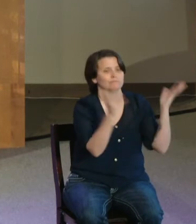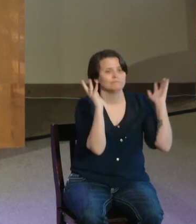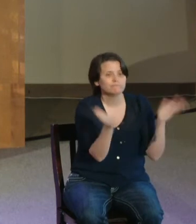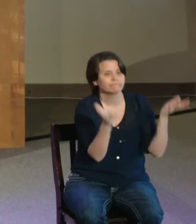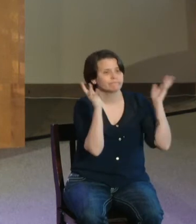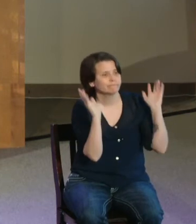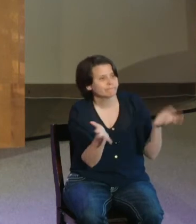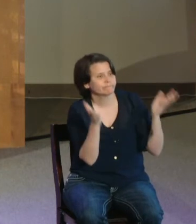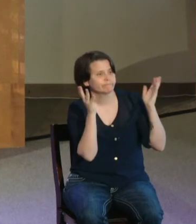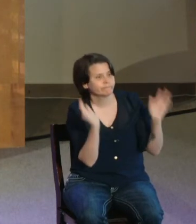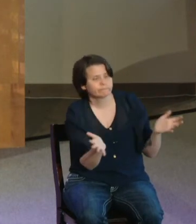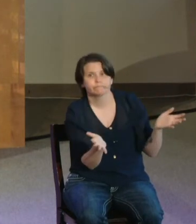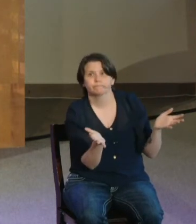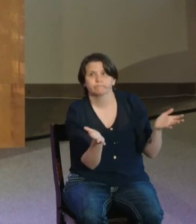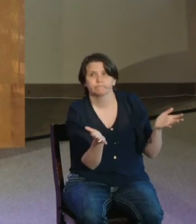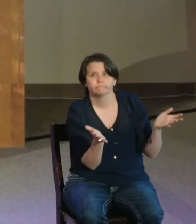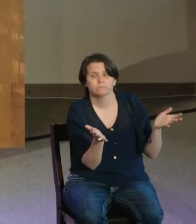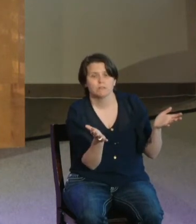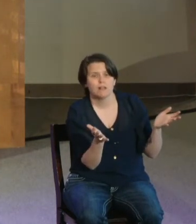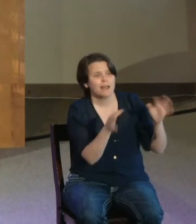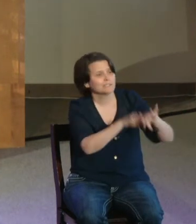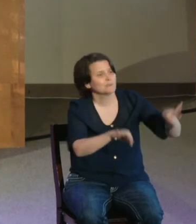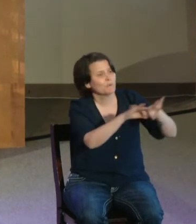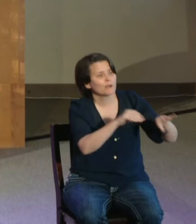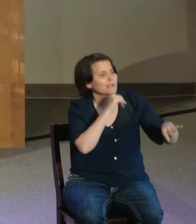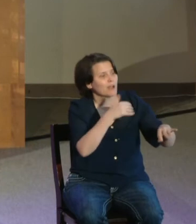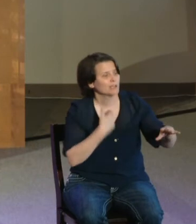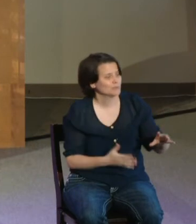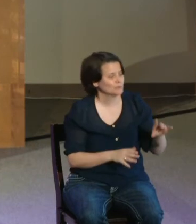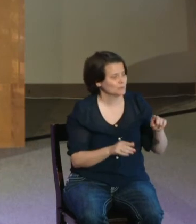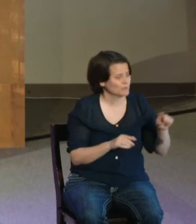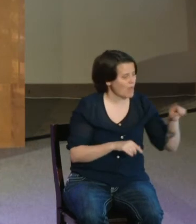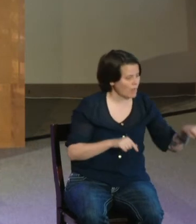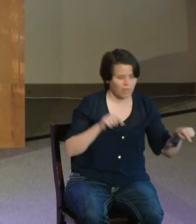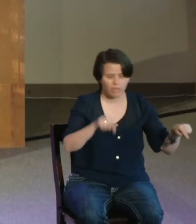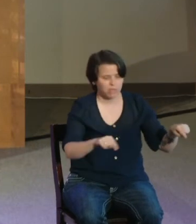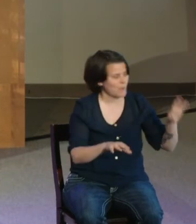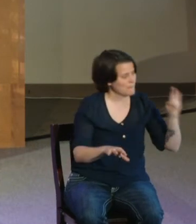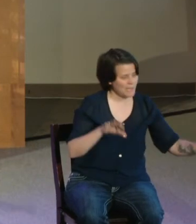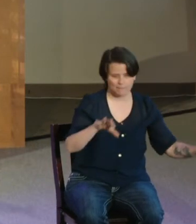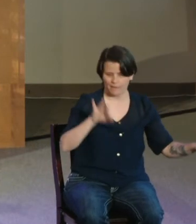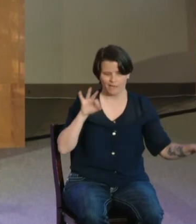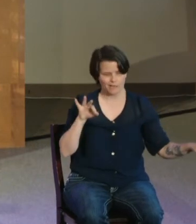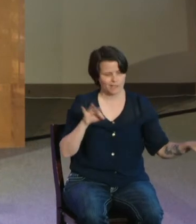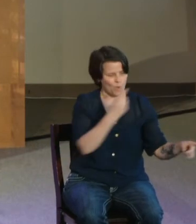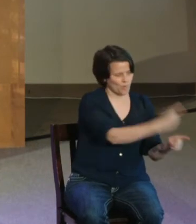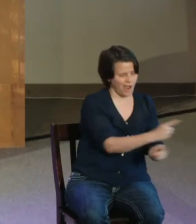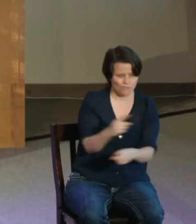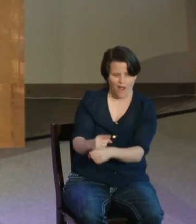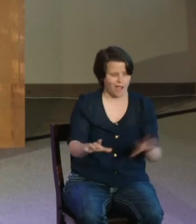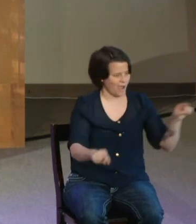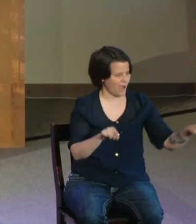are in dialogue with each other, it's important not to take sides, but to enter into the conversation with an air of